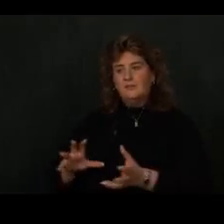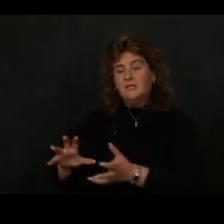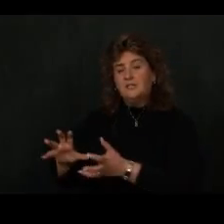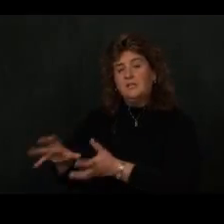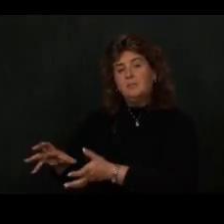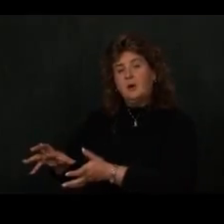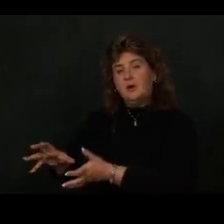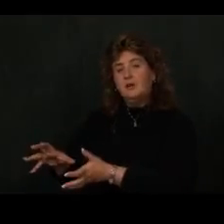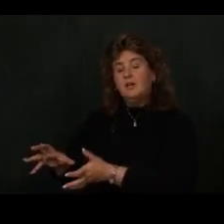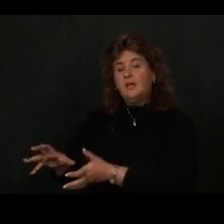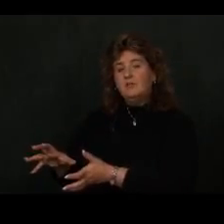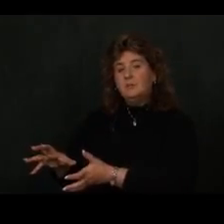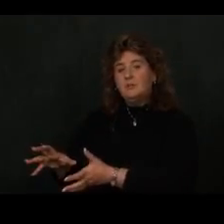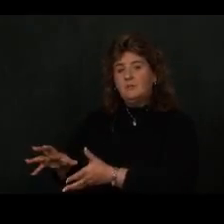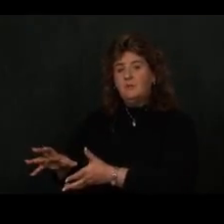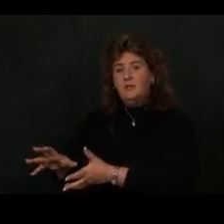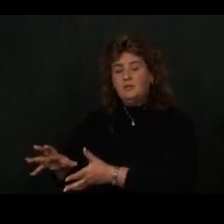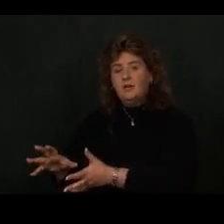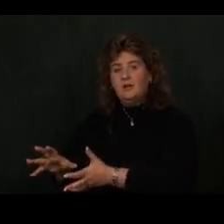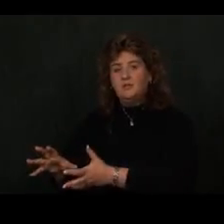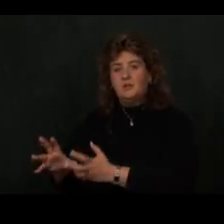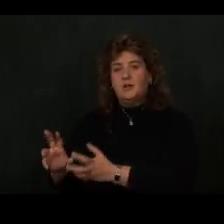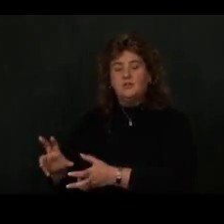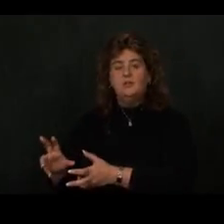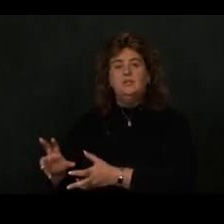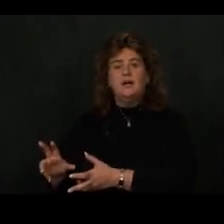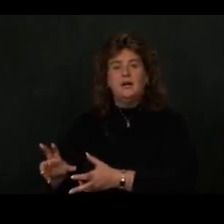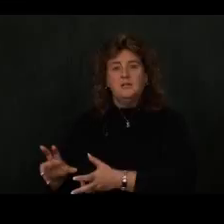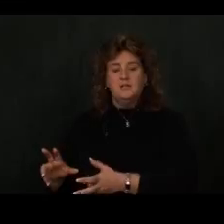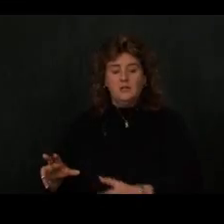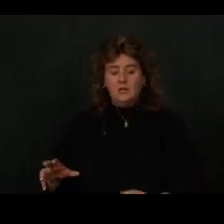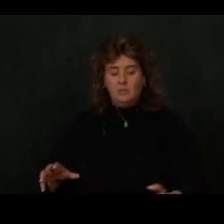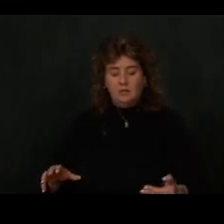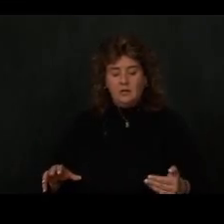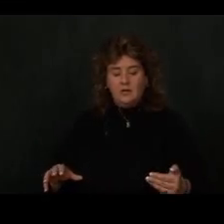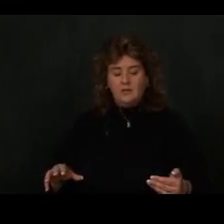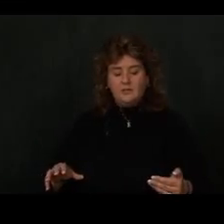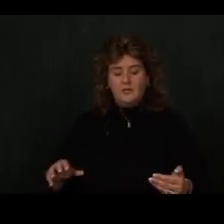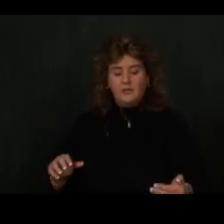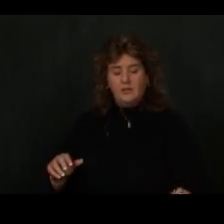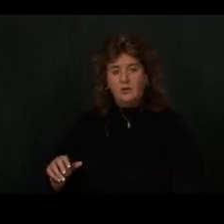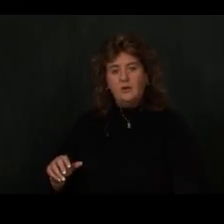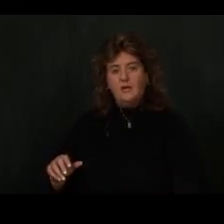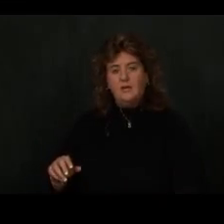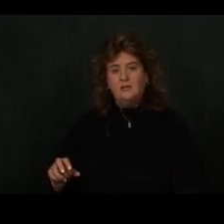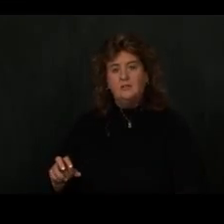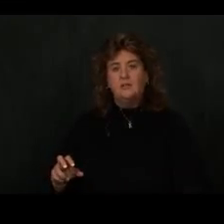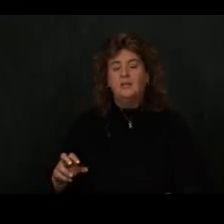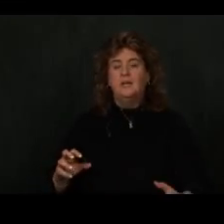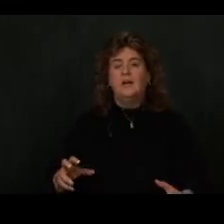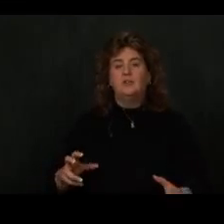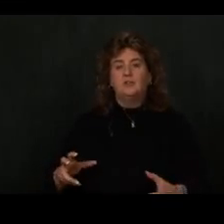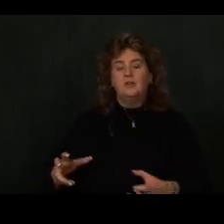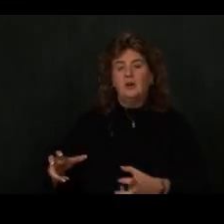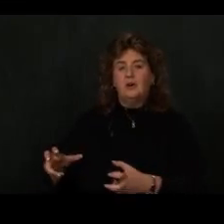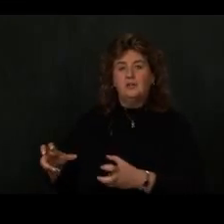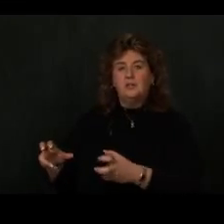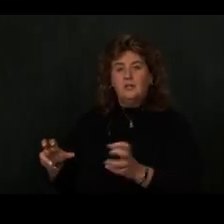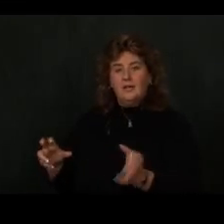sets it apart from some of the enterics that cause UTIs, because the urease can actually cause and